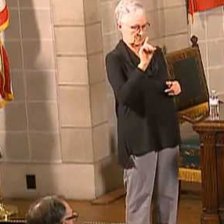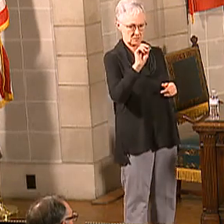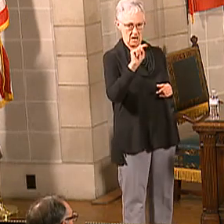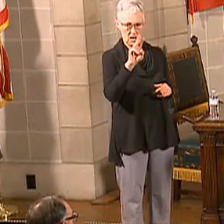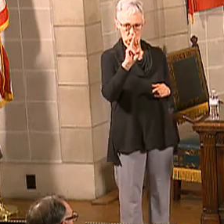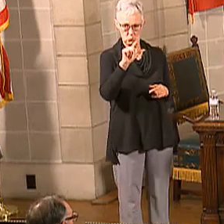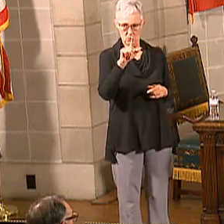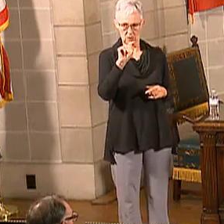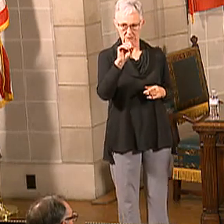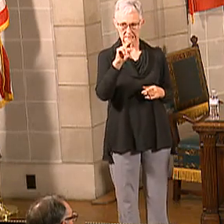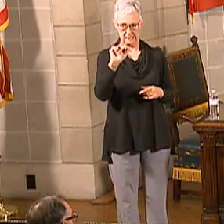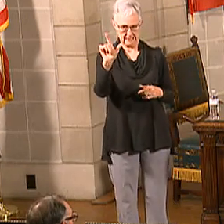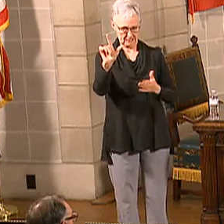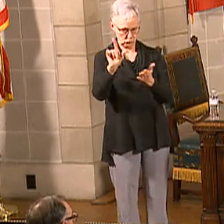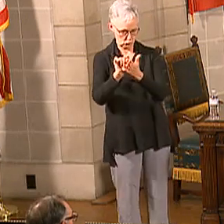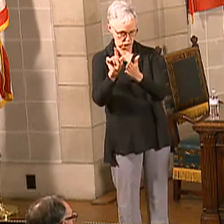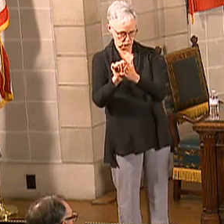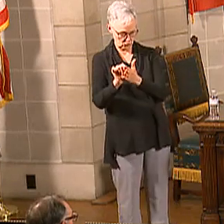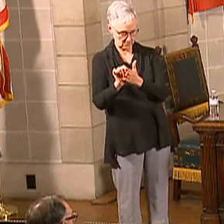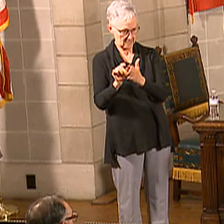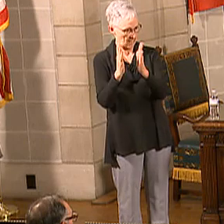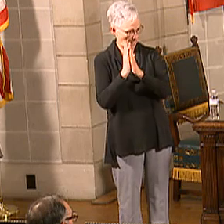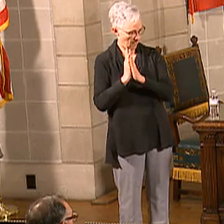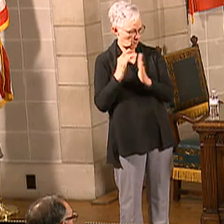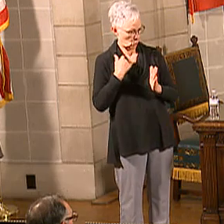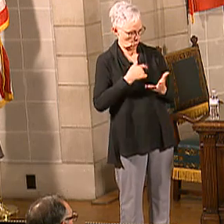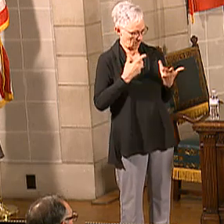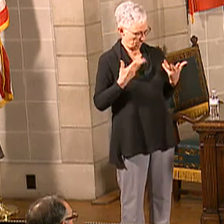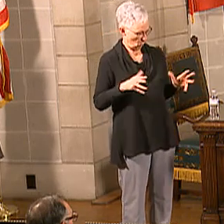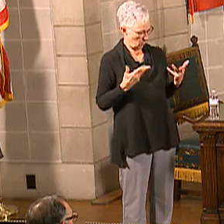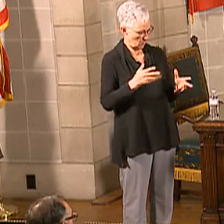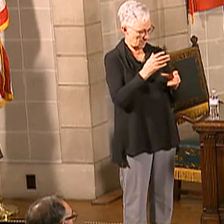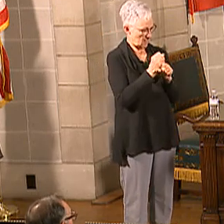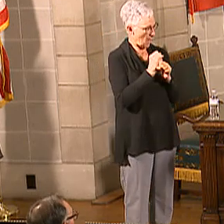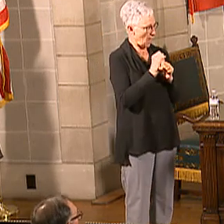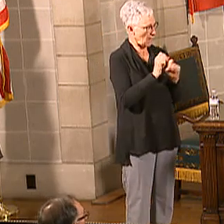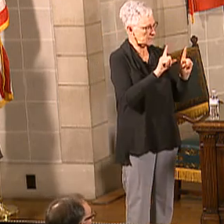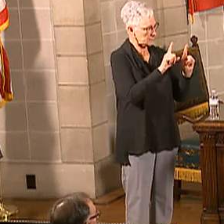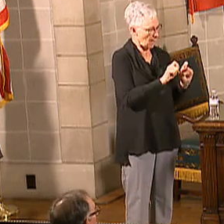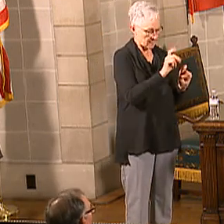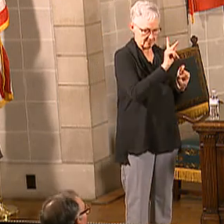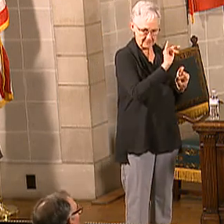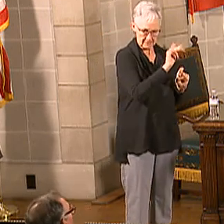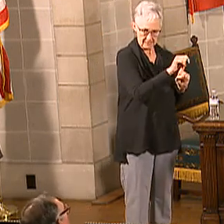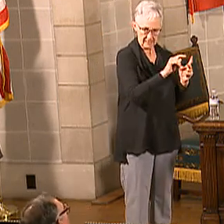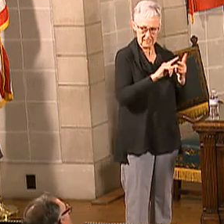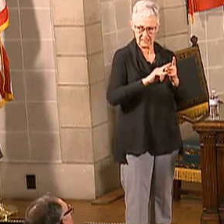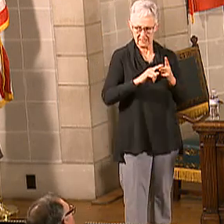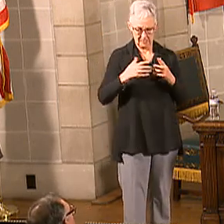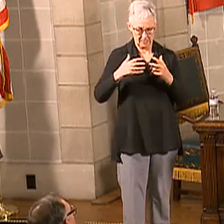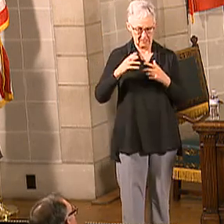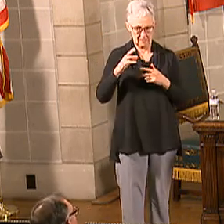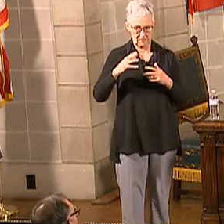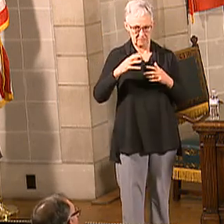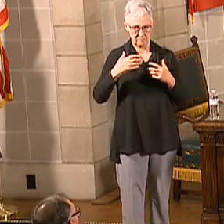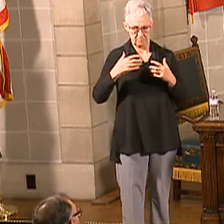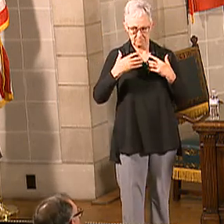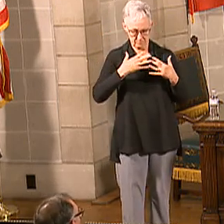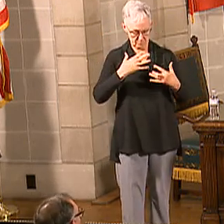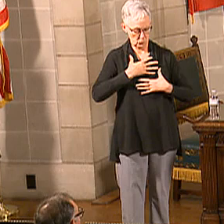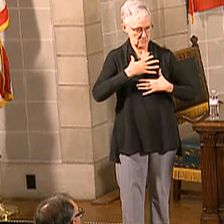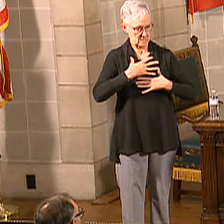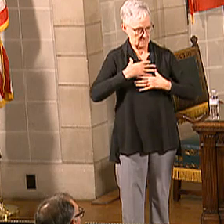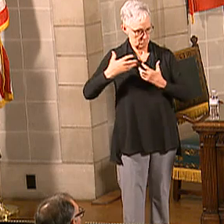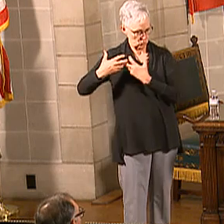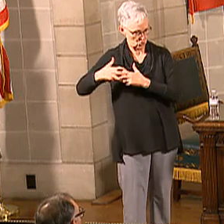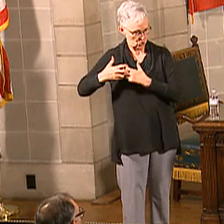at the Journal-Star asked, have we received test kits, PPE, or ventilators from the federal government? We have received PPE from